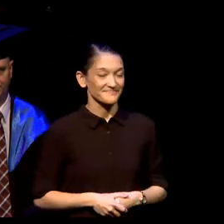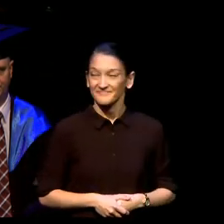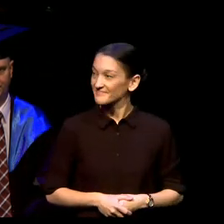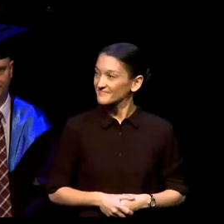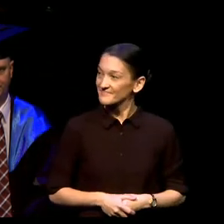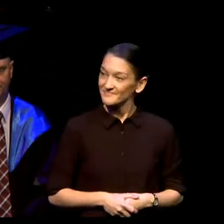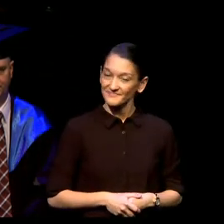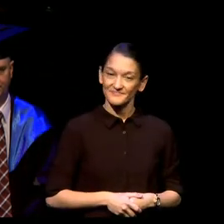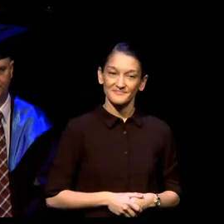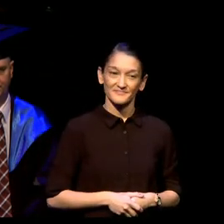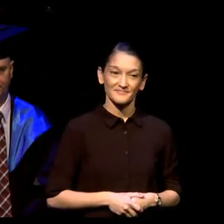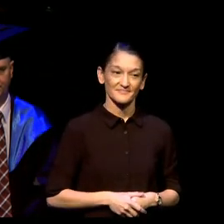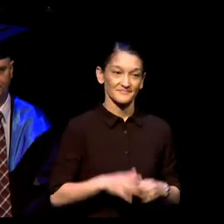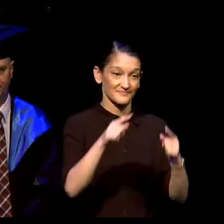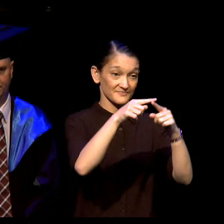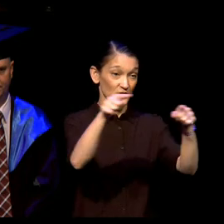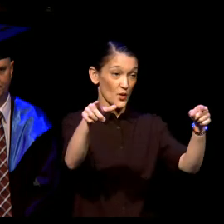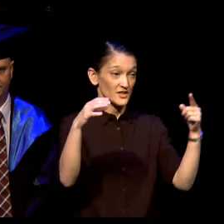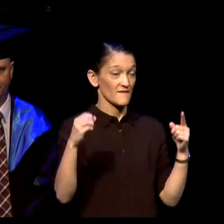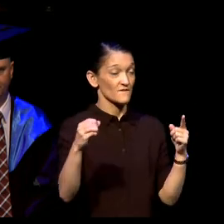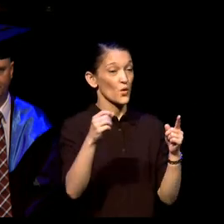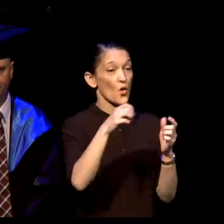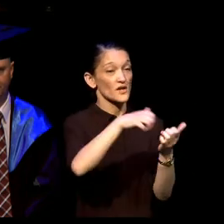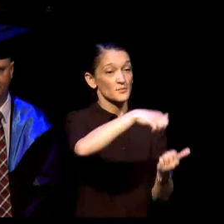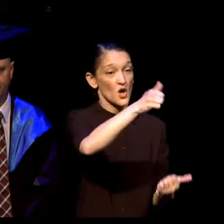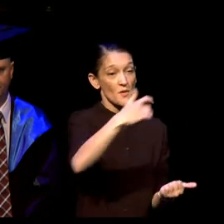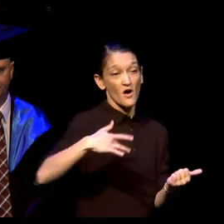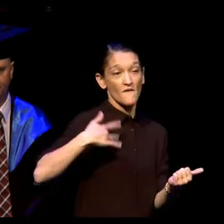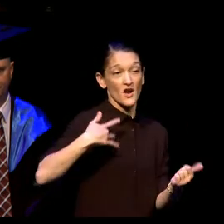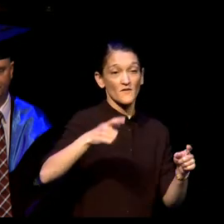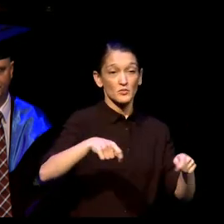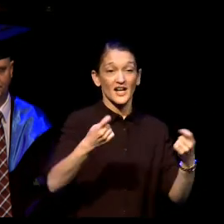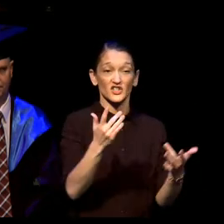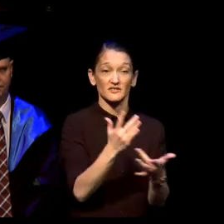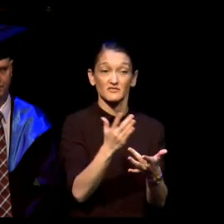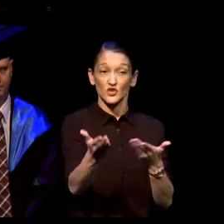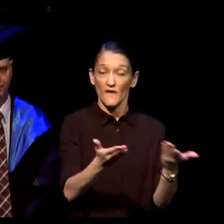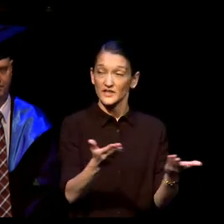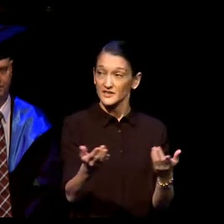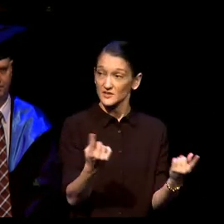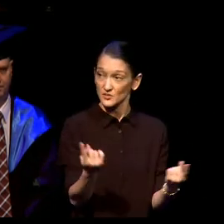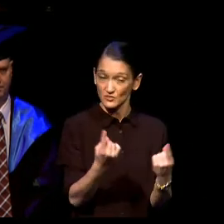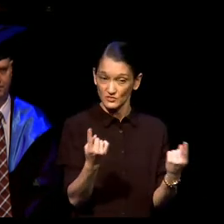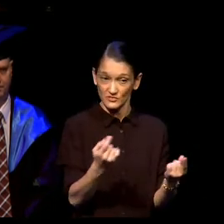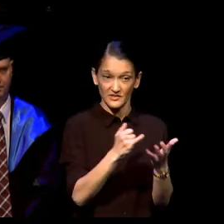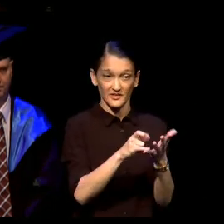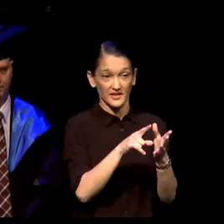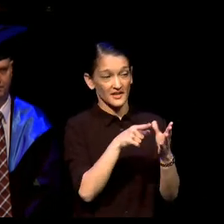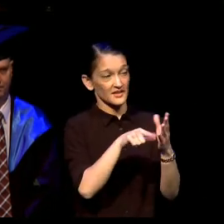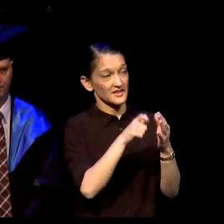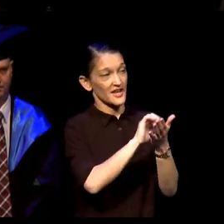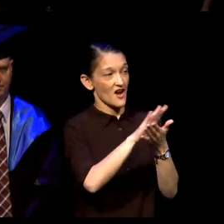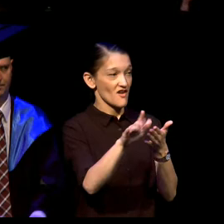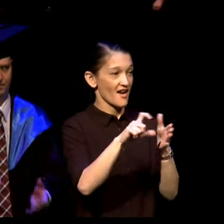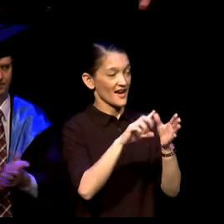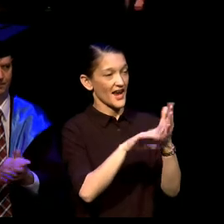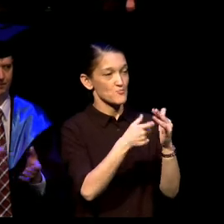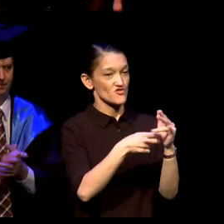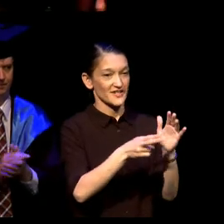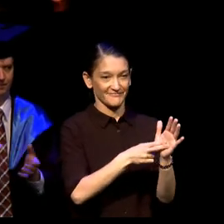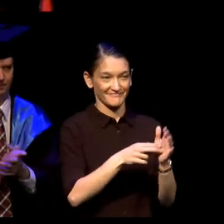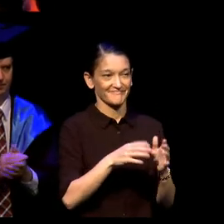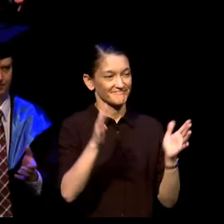The graduate for Diploma of Live Production and Technical Services is Sarah Cameron.